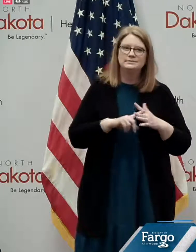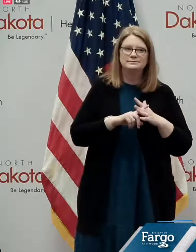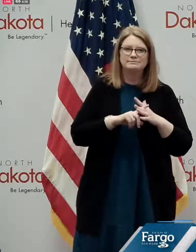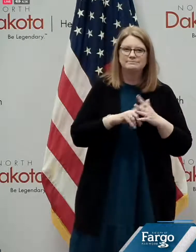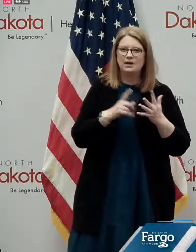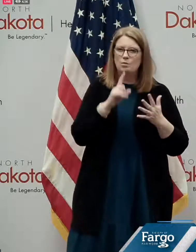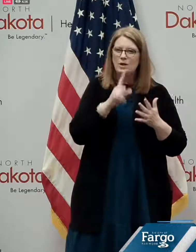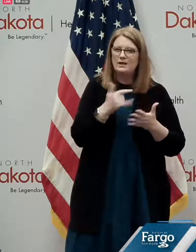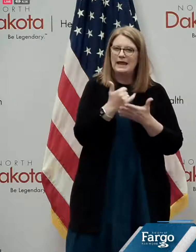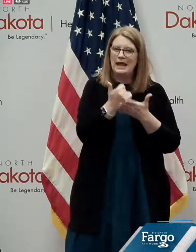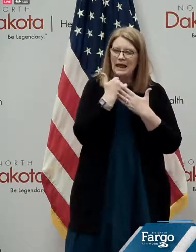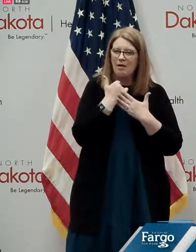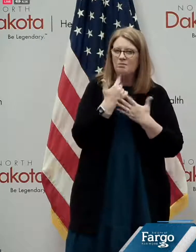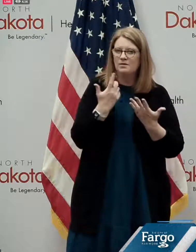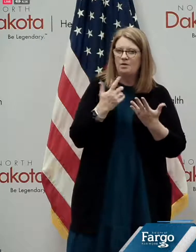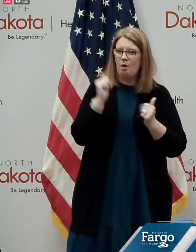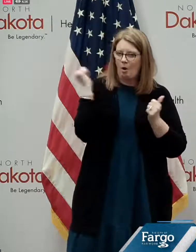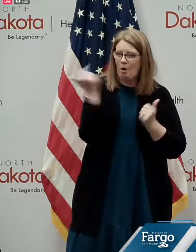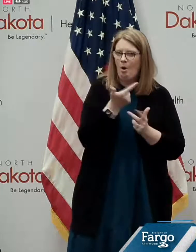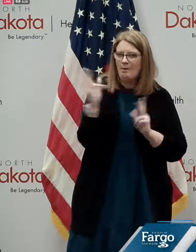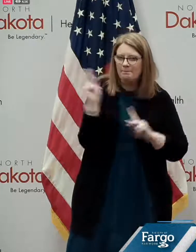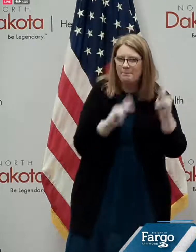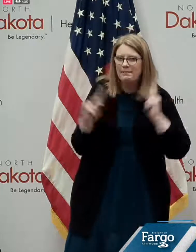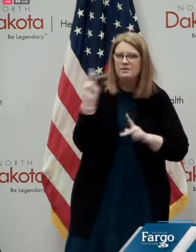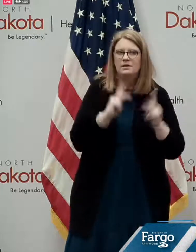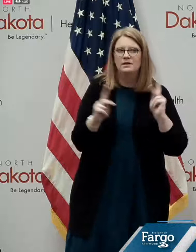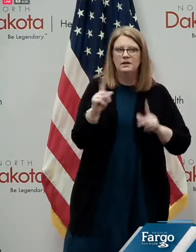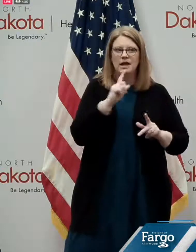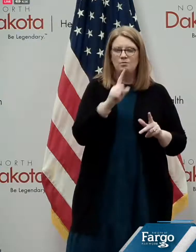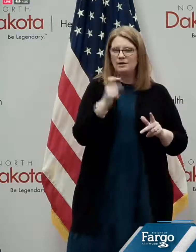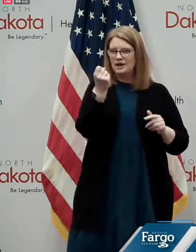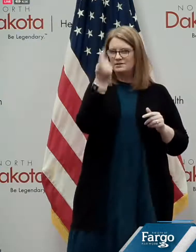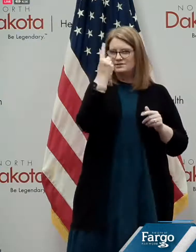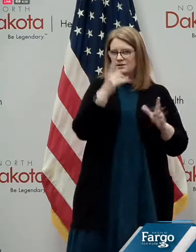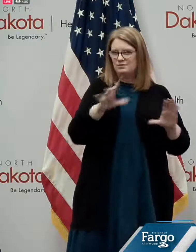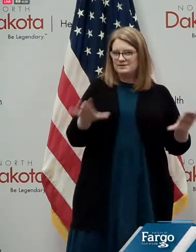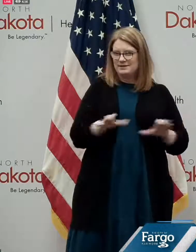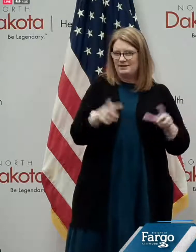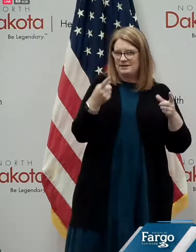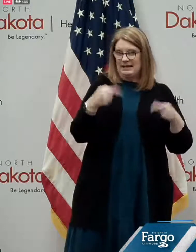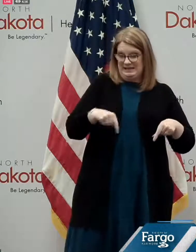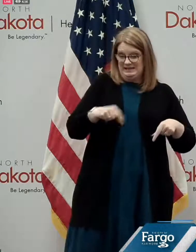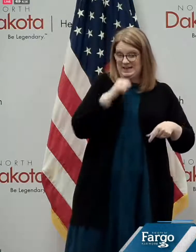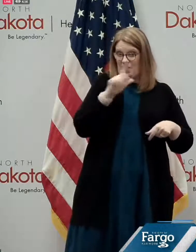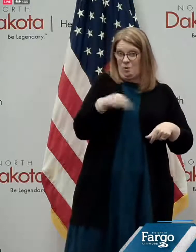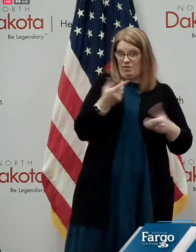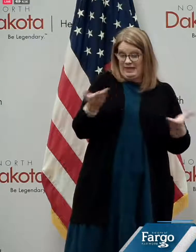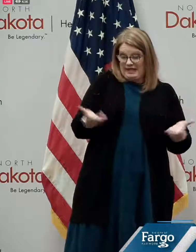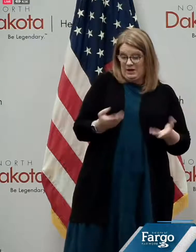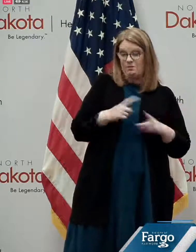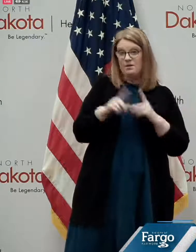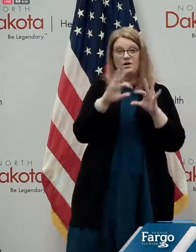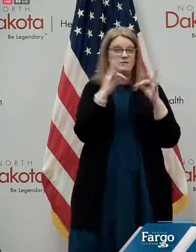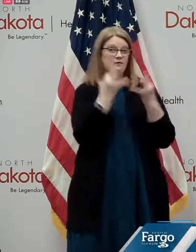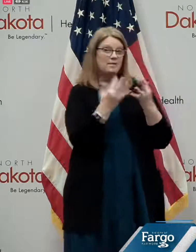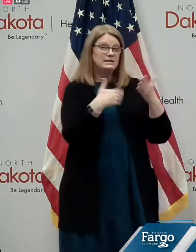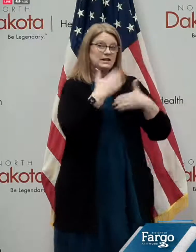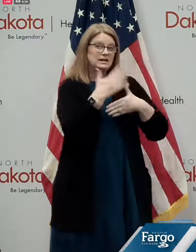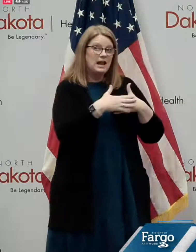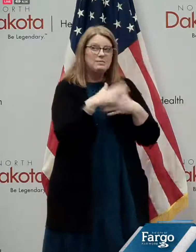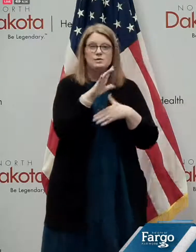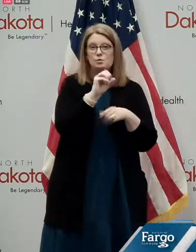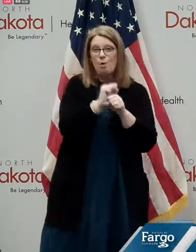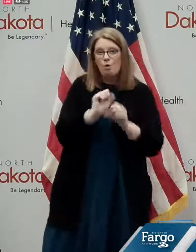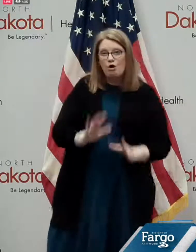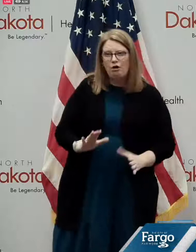of all of us by understanding that the actions that each of us take can affect not just ourselves, but our families, our neighbors, our coworkers.